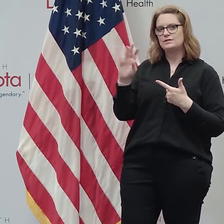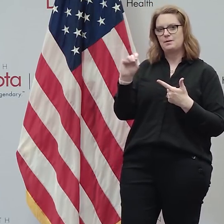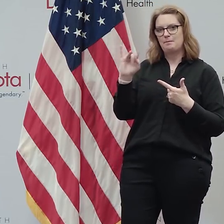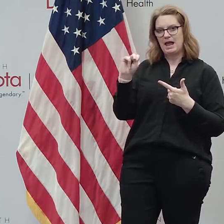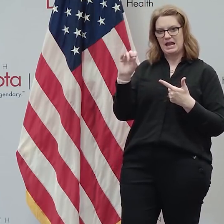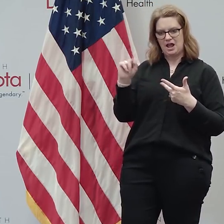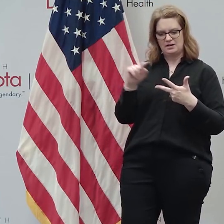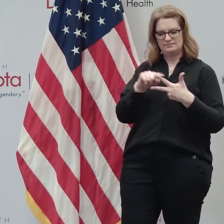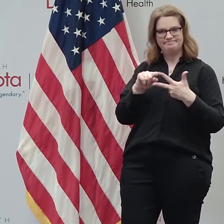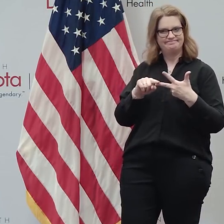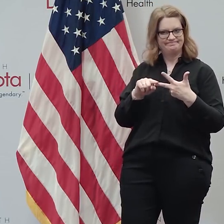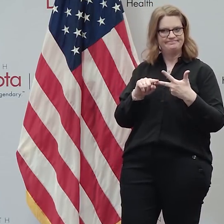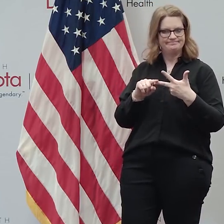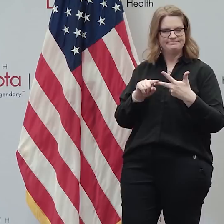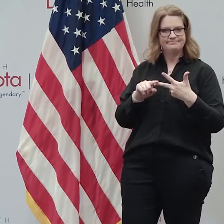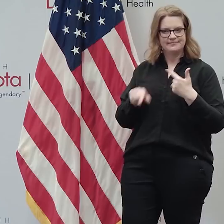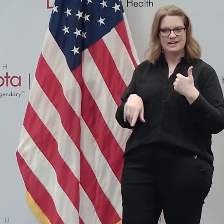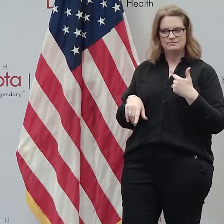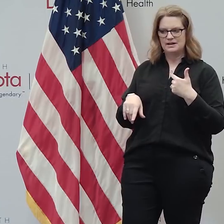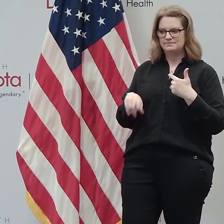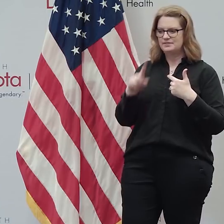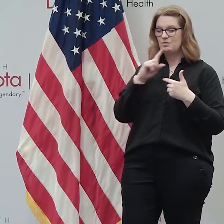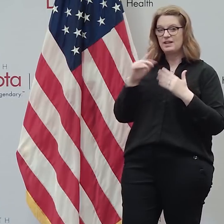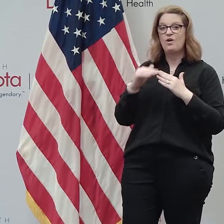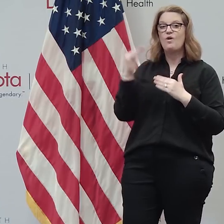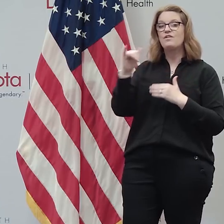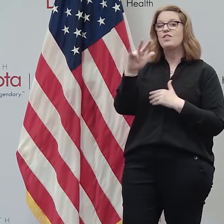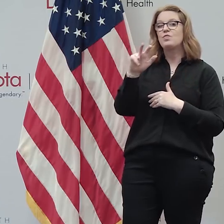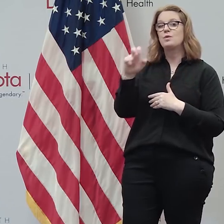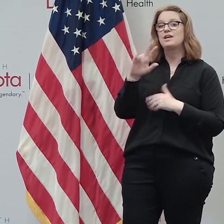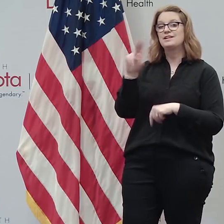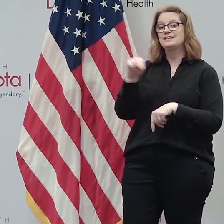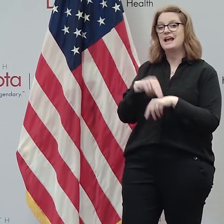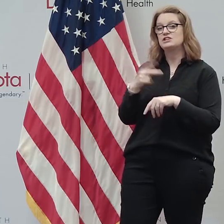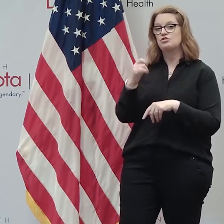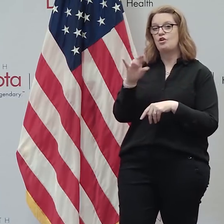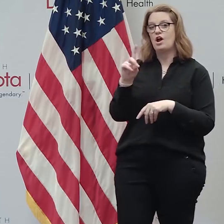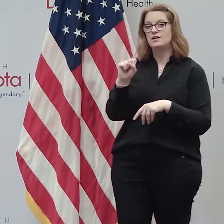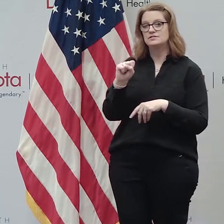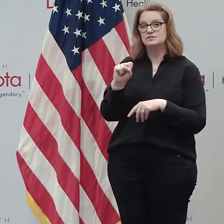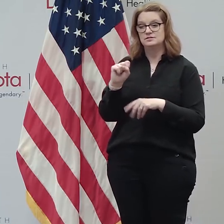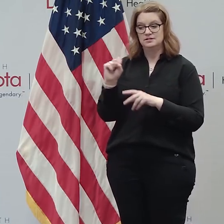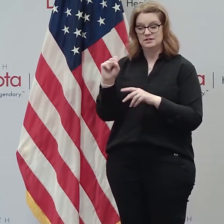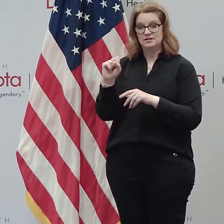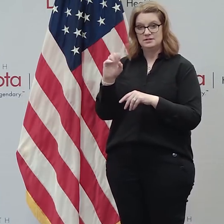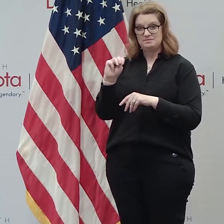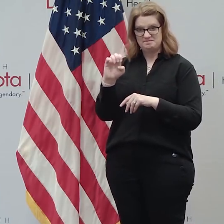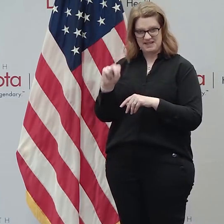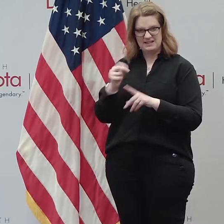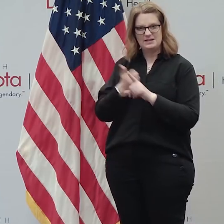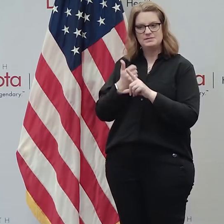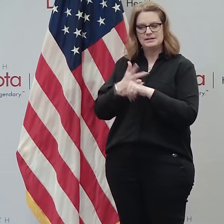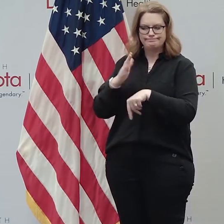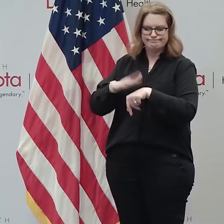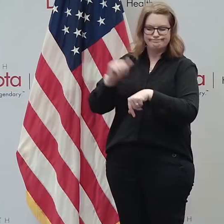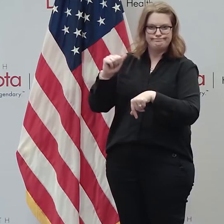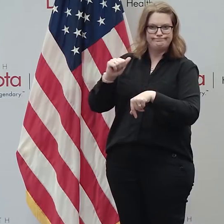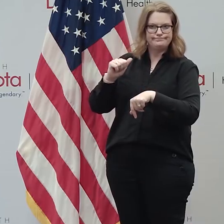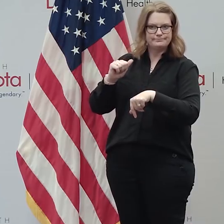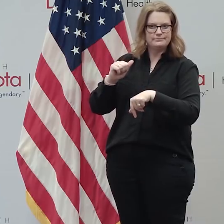especially think of those over 300 National Guardsmen who've been called up and have been working around the clock on a